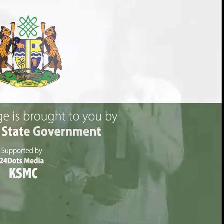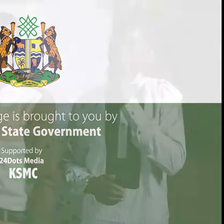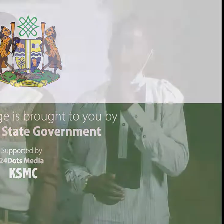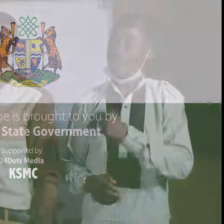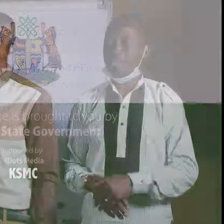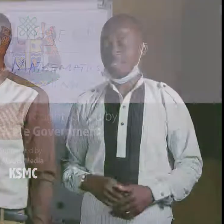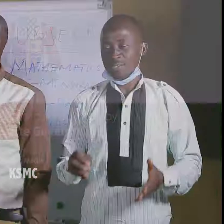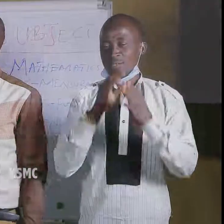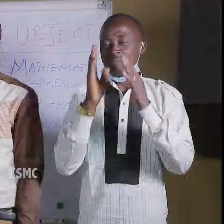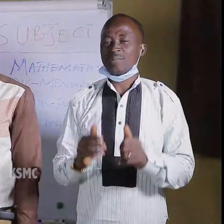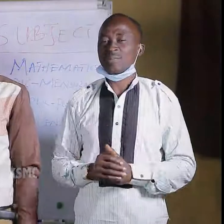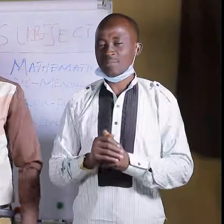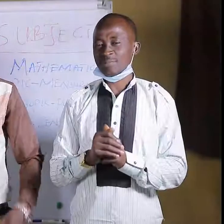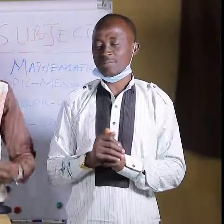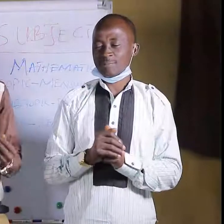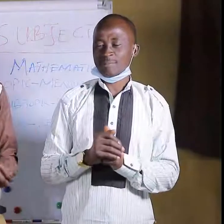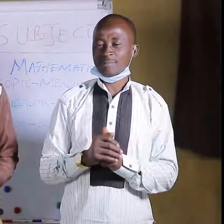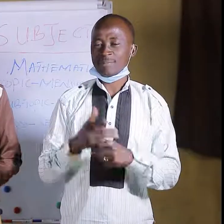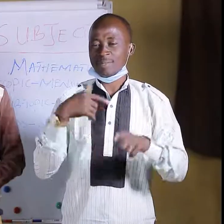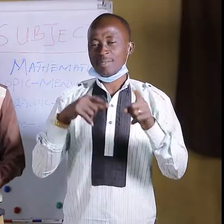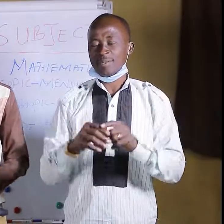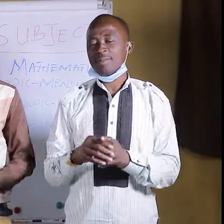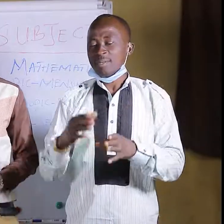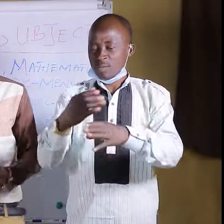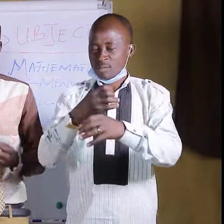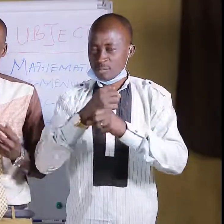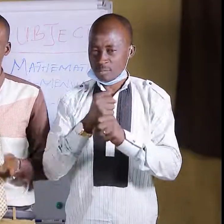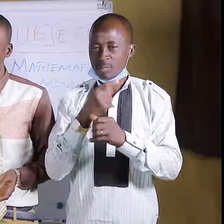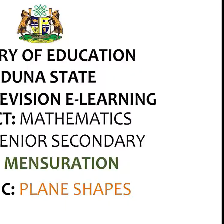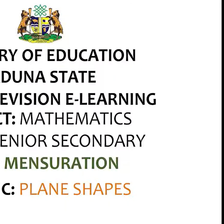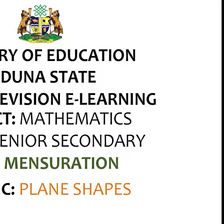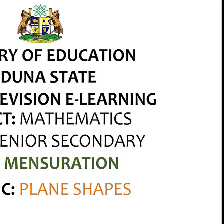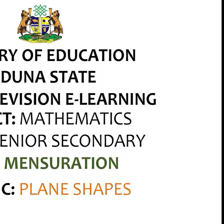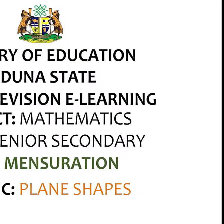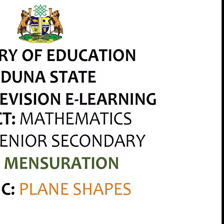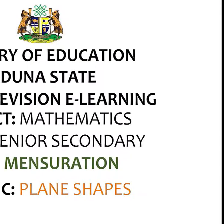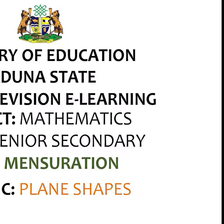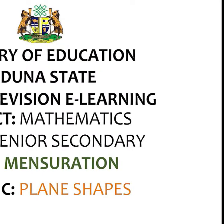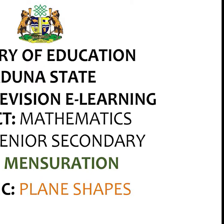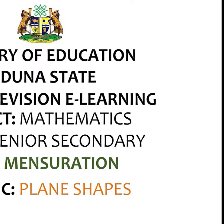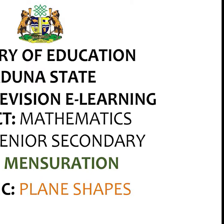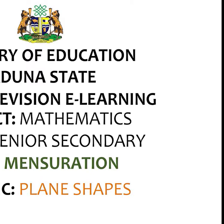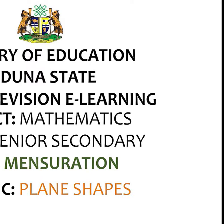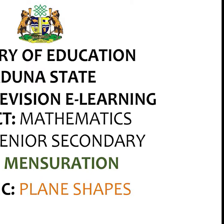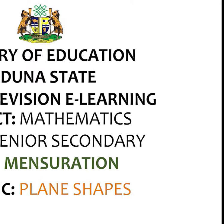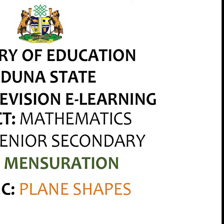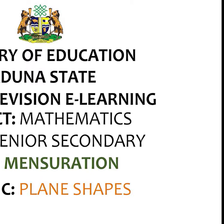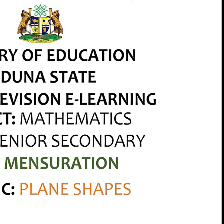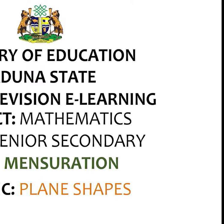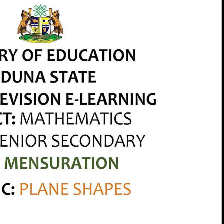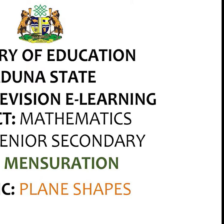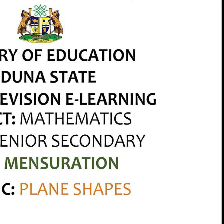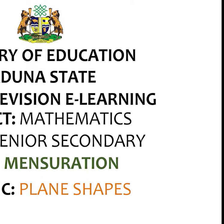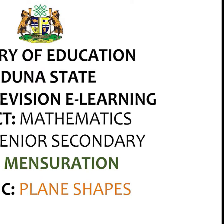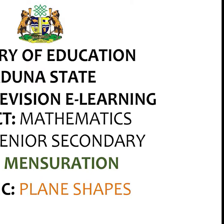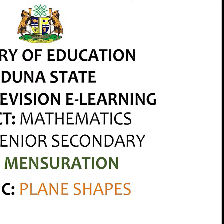My dear students, let me quickly summarize what we have learned before the assignment. I